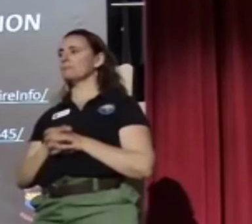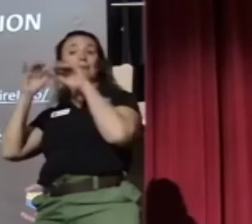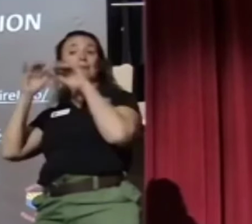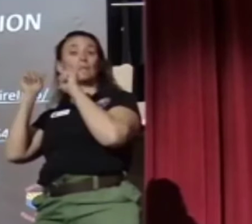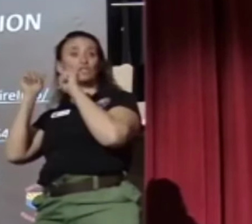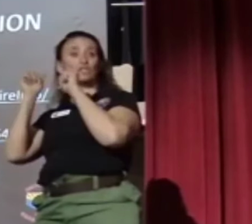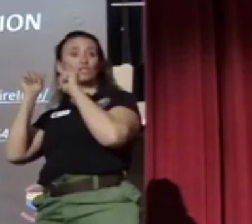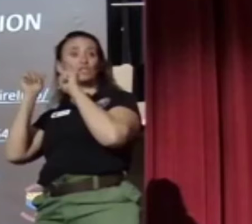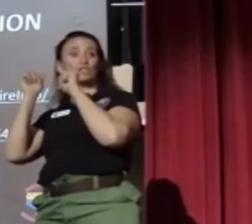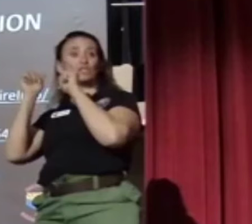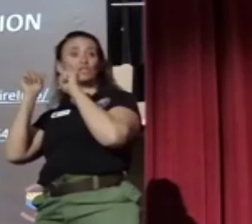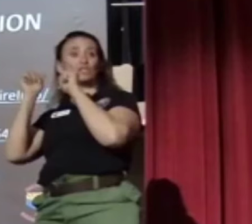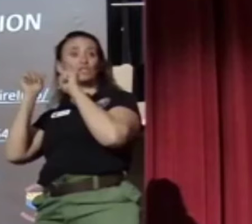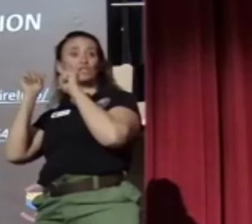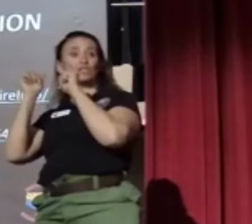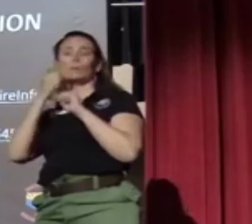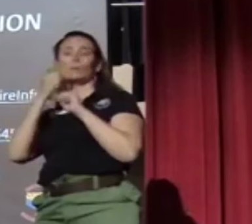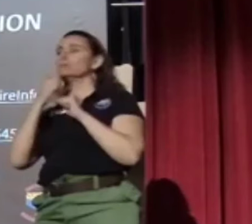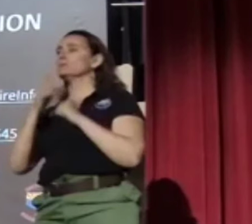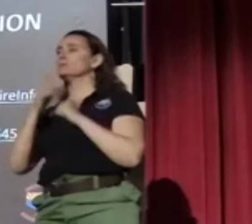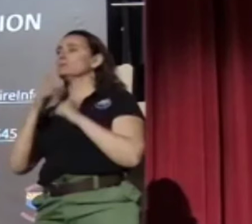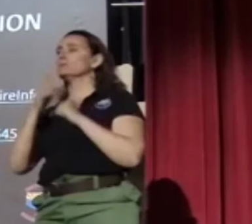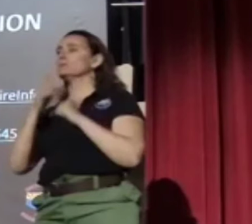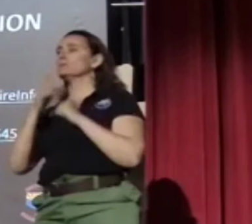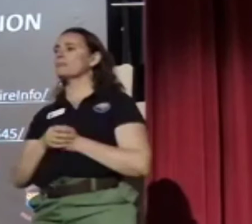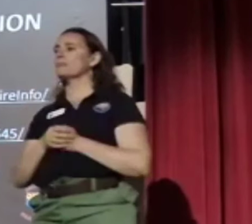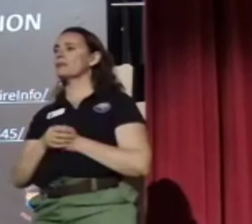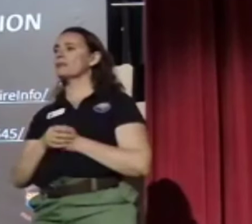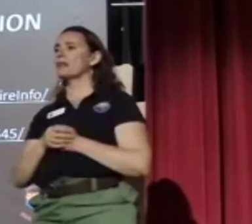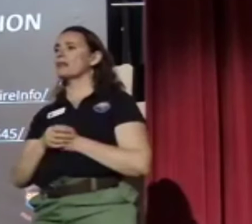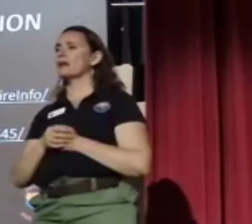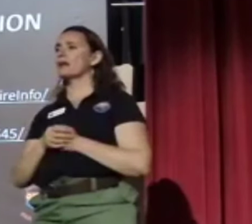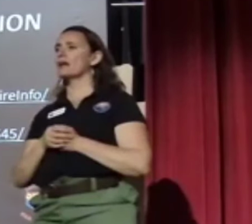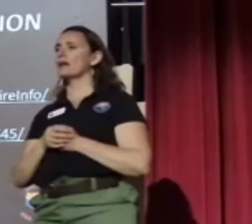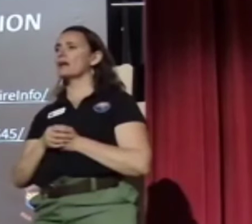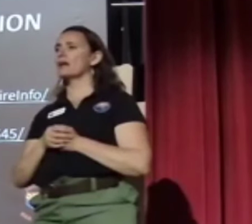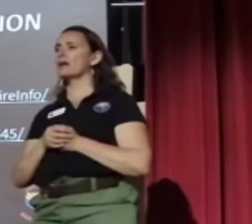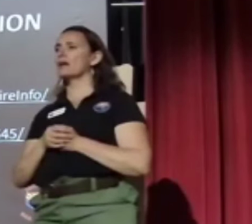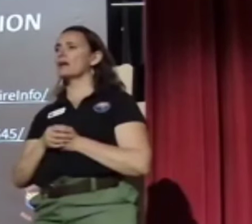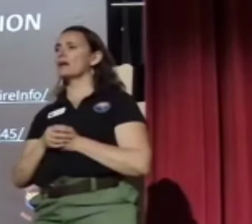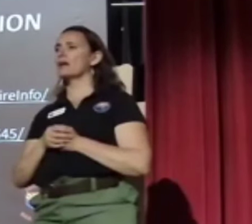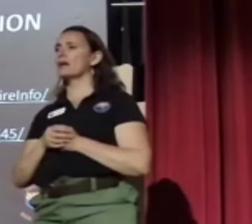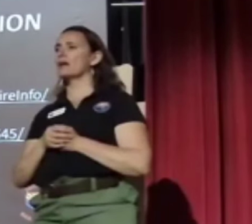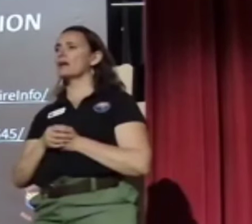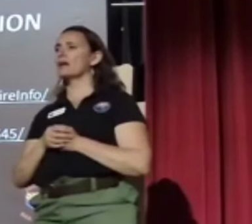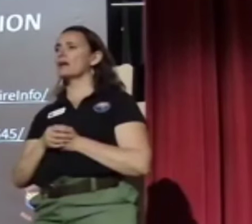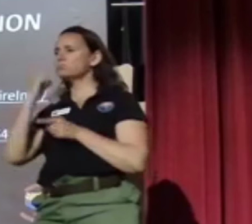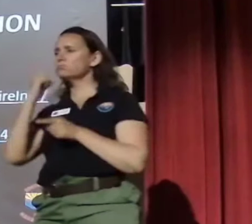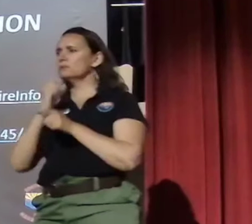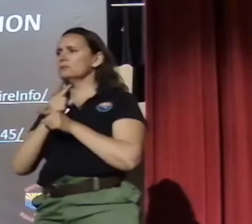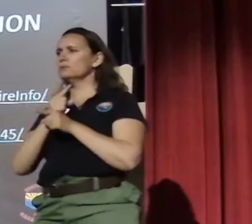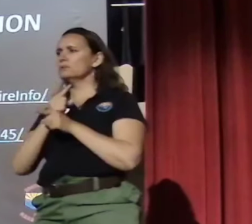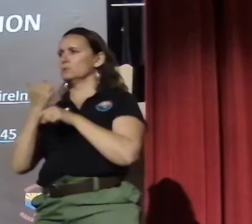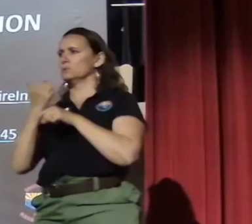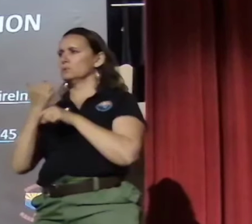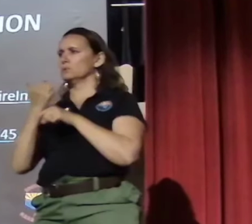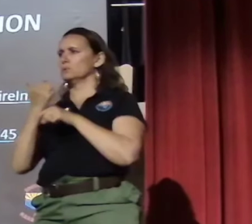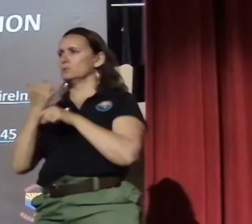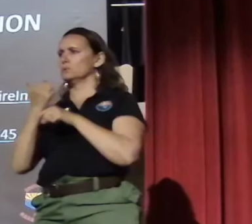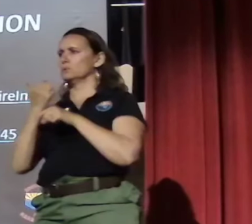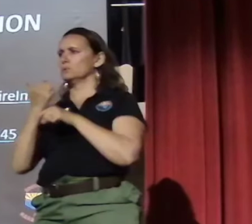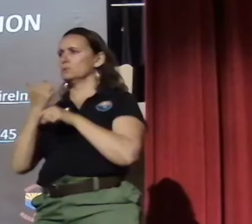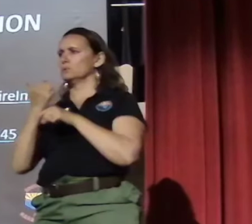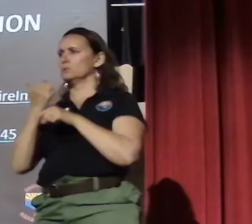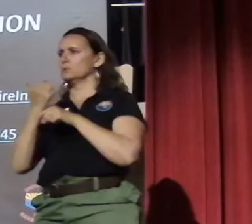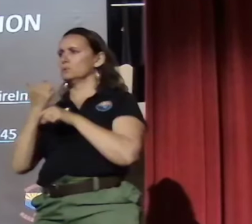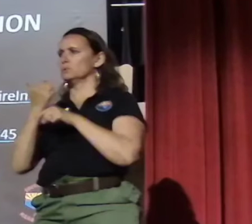place. But thank you for the question. Yes, ma'am. Did I understand right that tonight they're gonna try and backburn